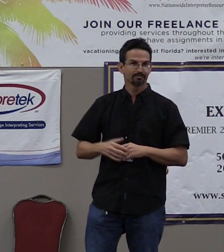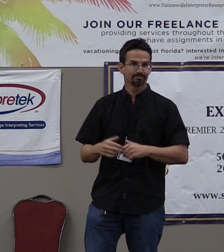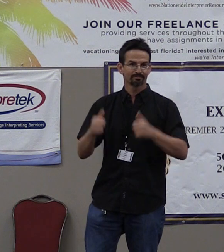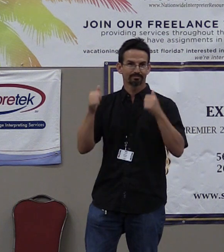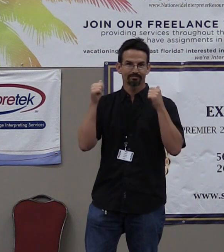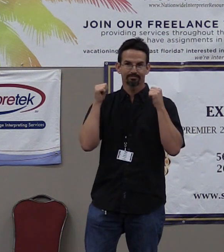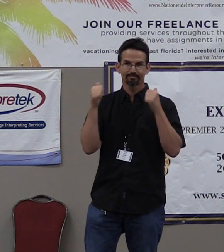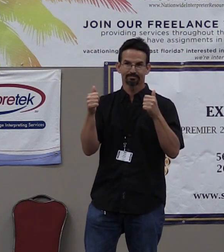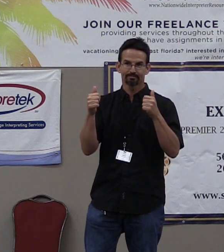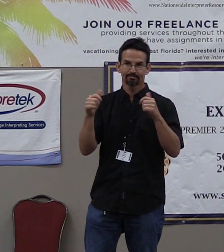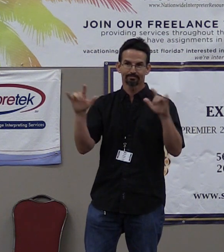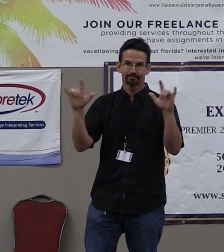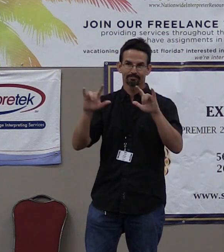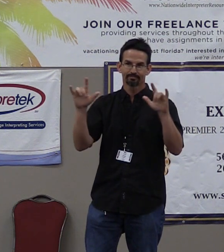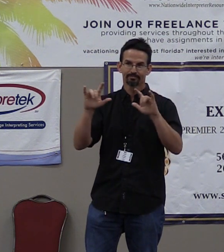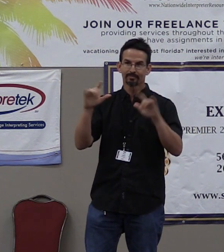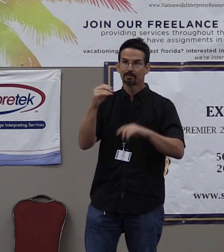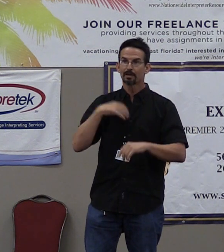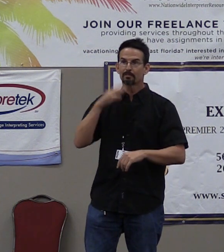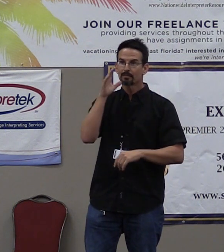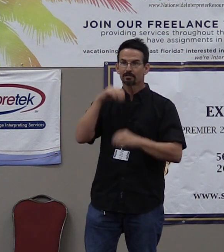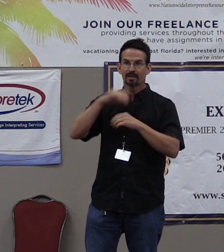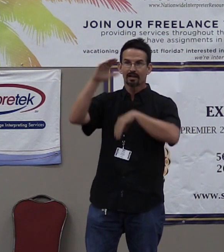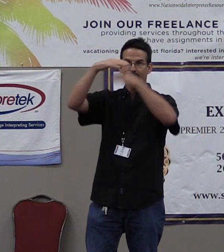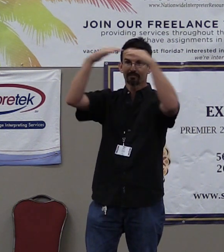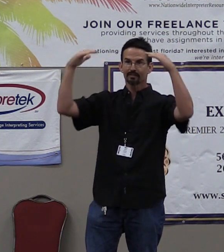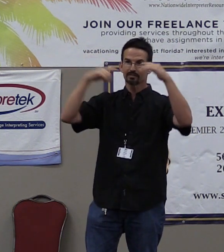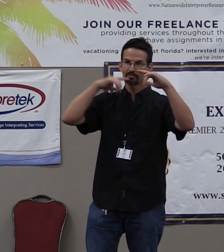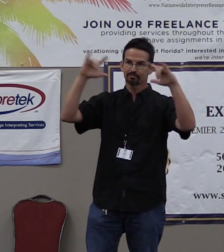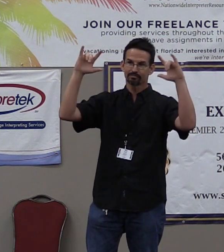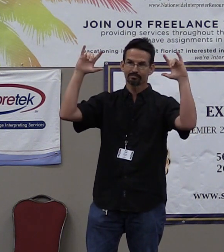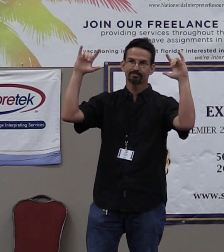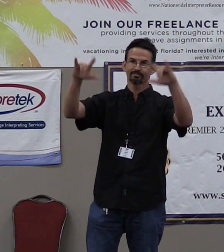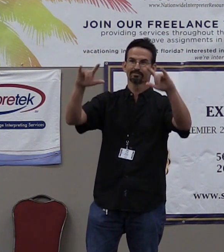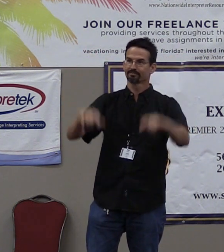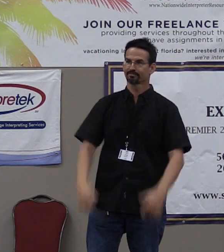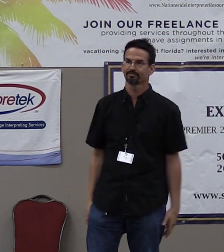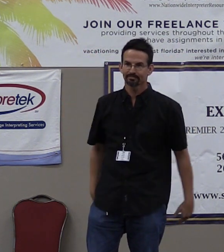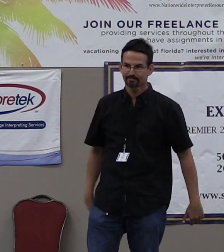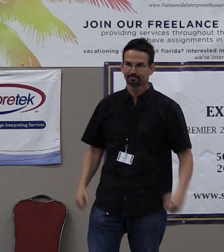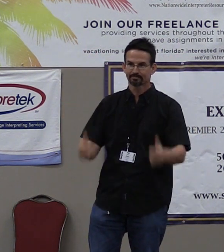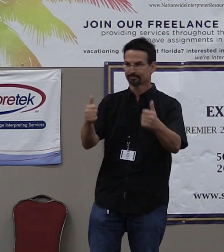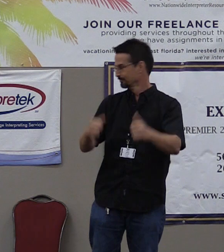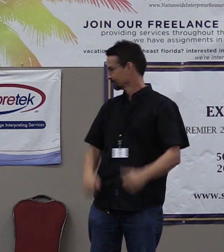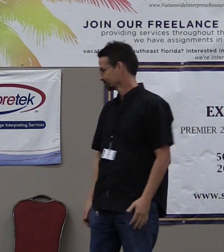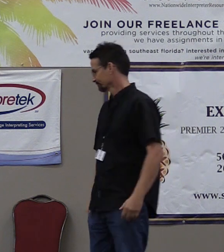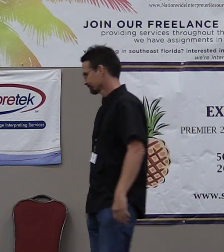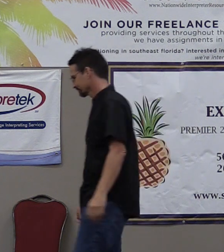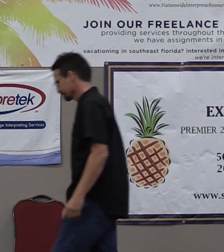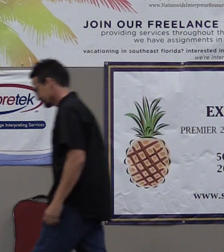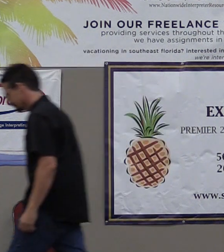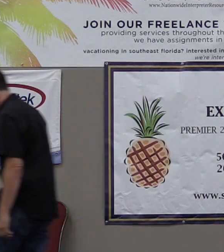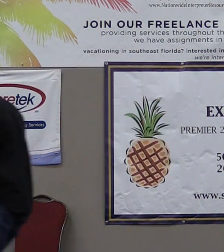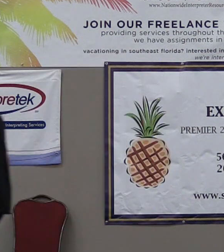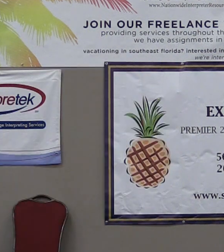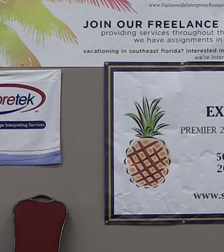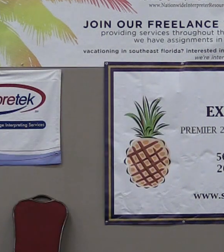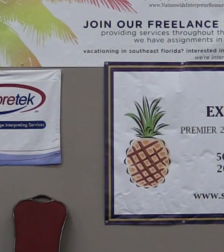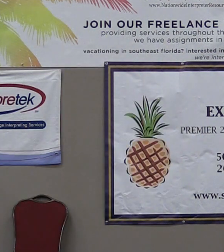Saturday afternoon. I hope I see you there. Love you guys. Hey, my mom's in heaven too, saying love you guys